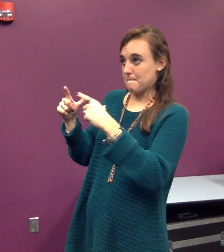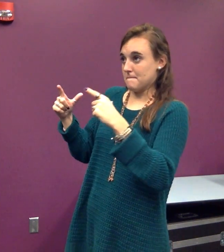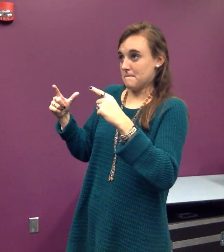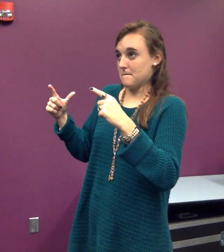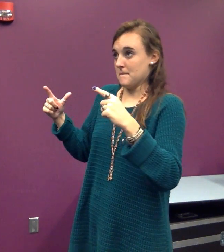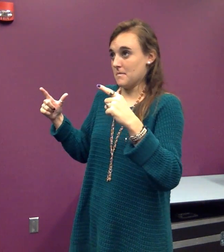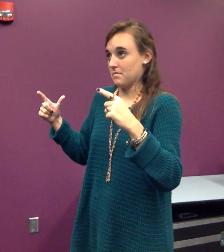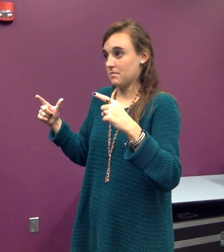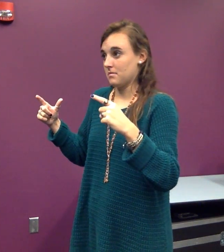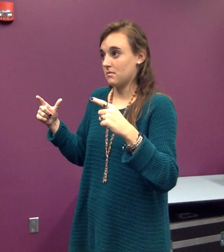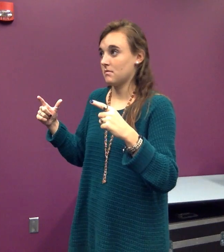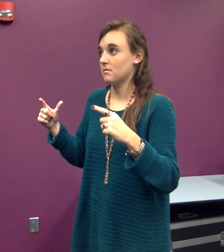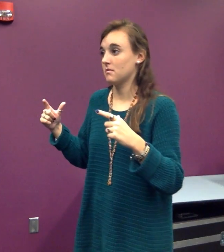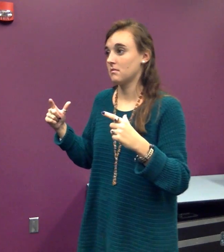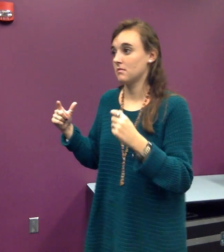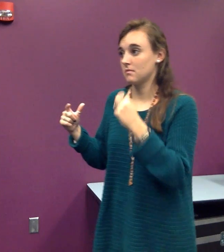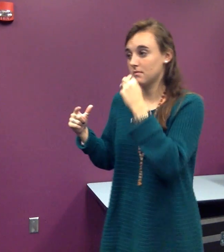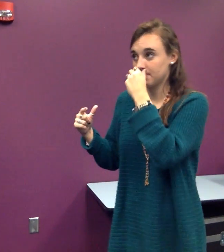then connect that.